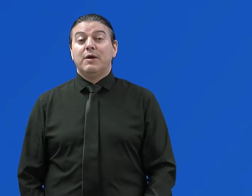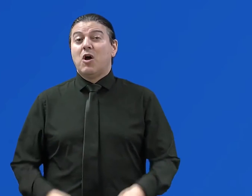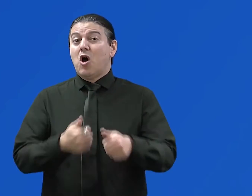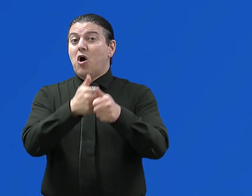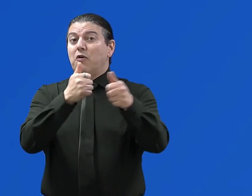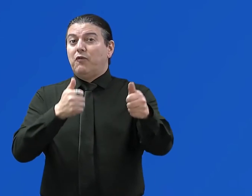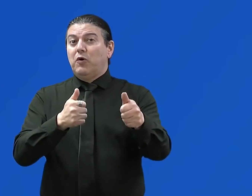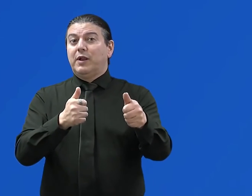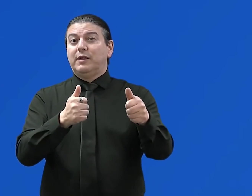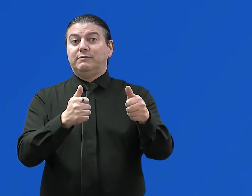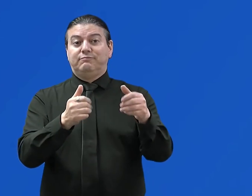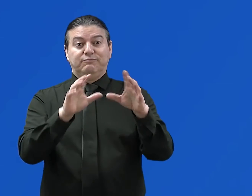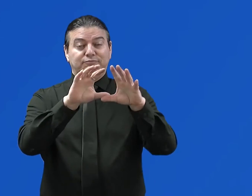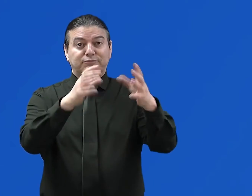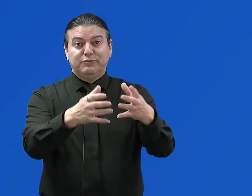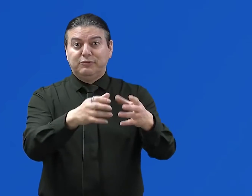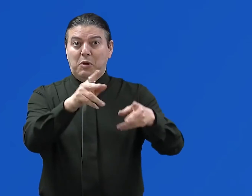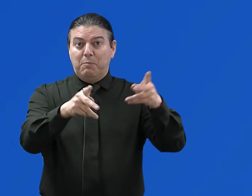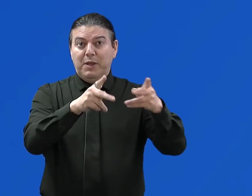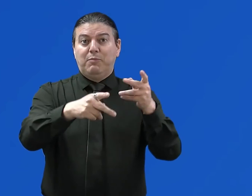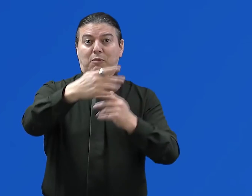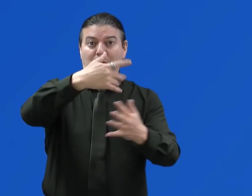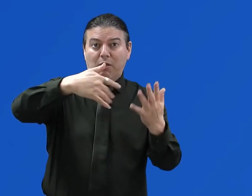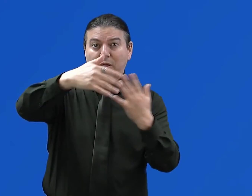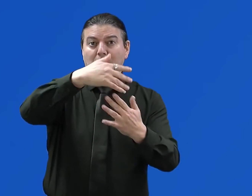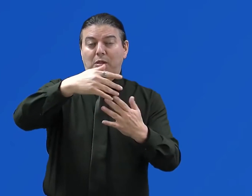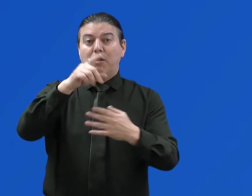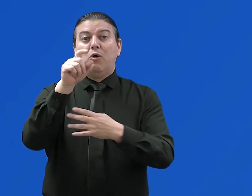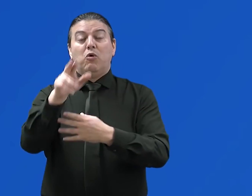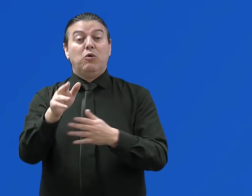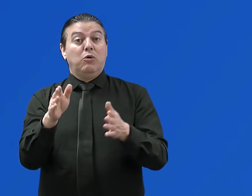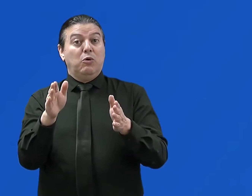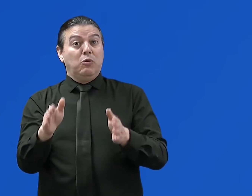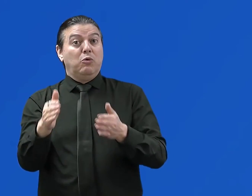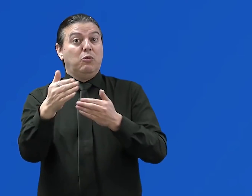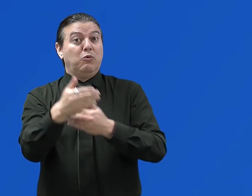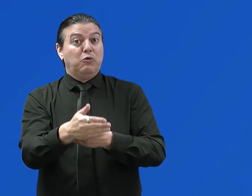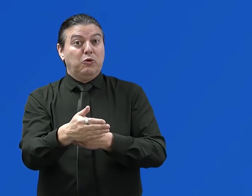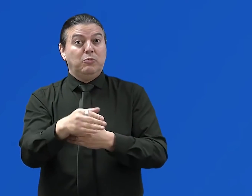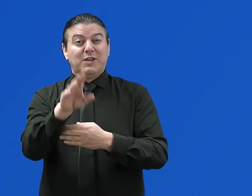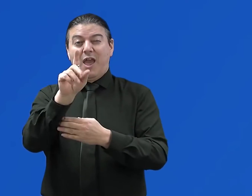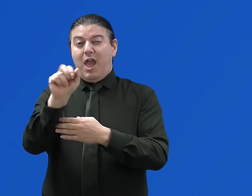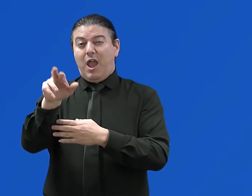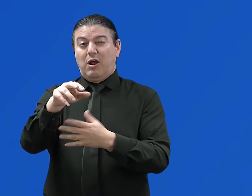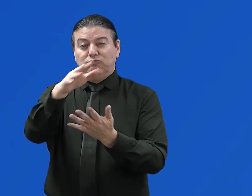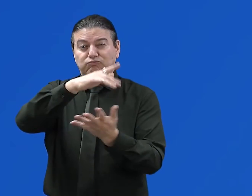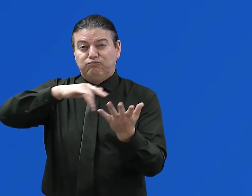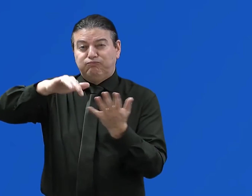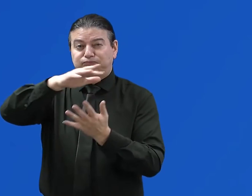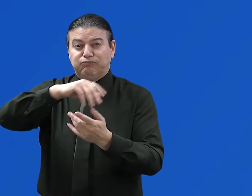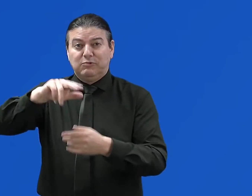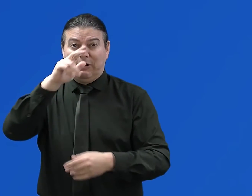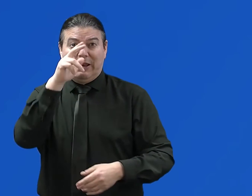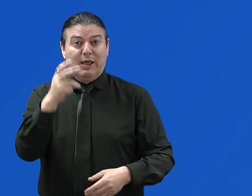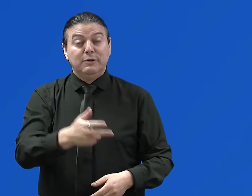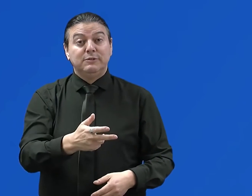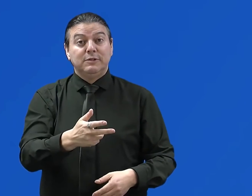avoiding crowds or poorly ventilated spaces, and washing your hands.